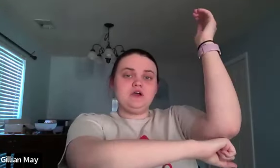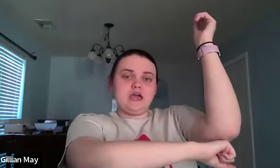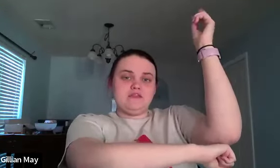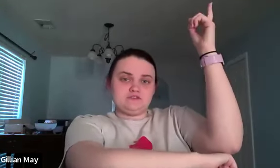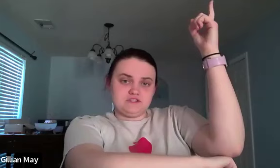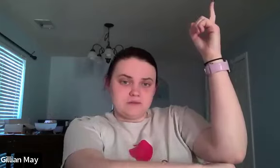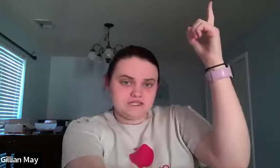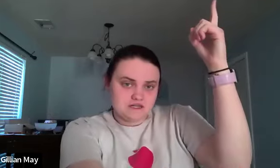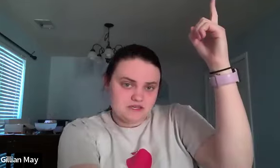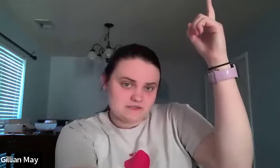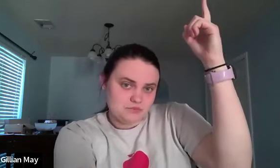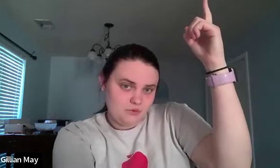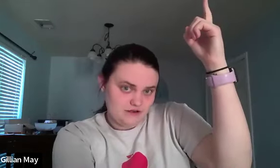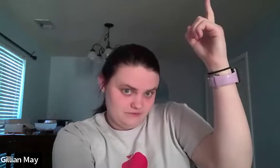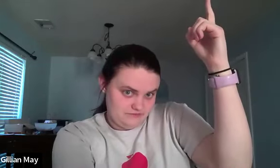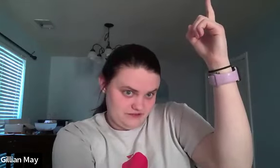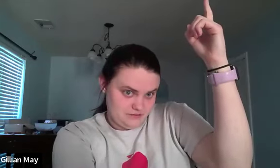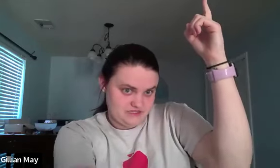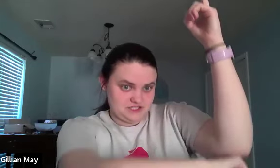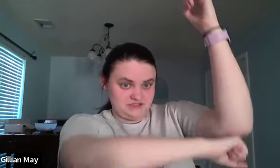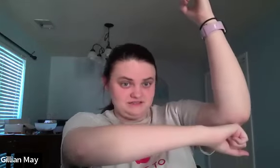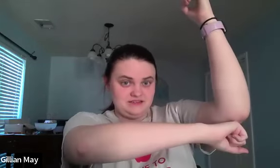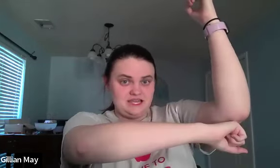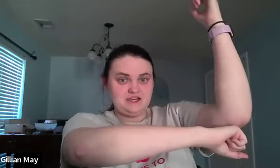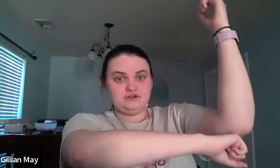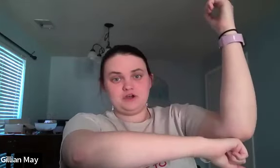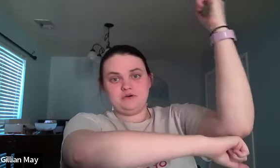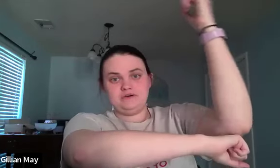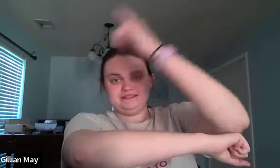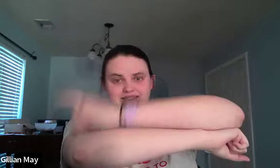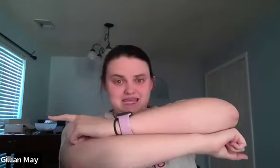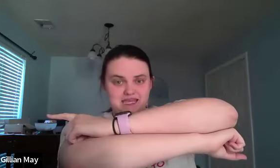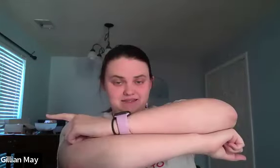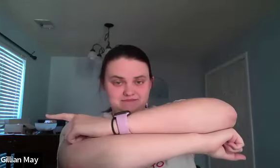And then your dominant's going to be in this pointer finger position. And you'll go day.